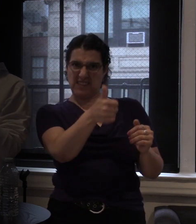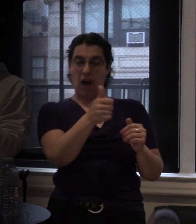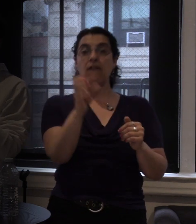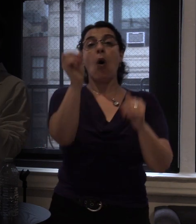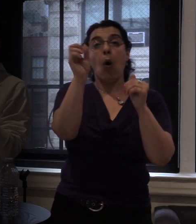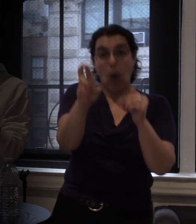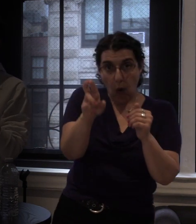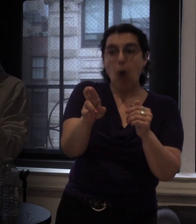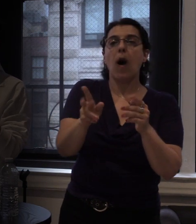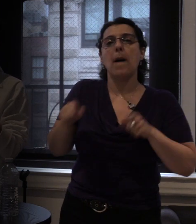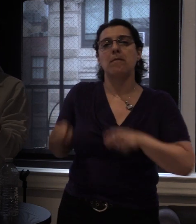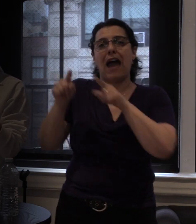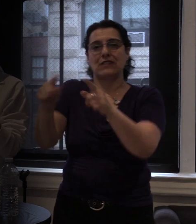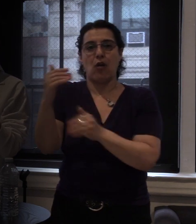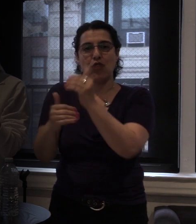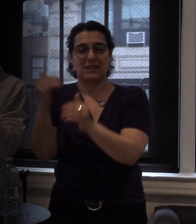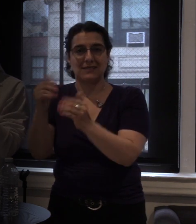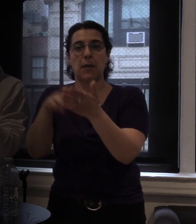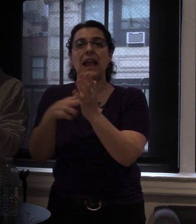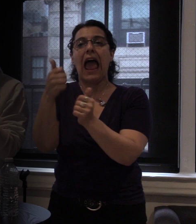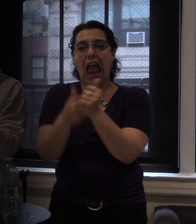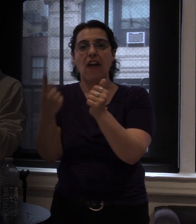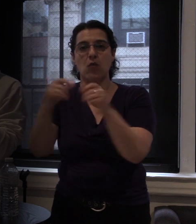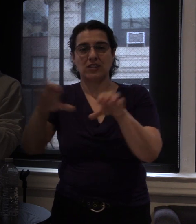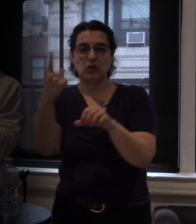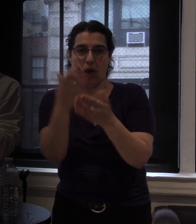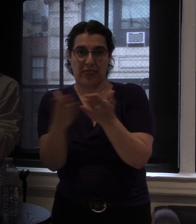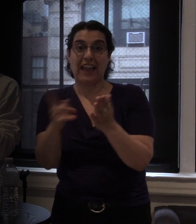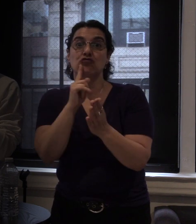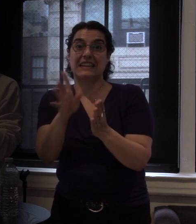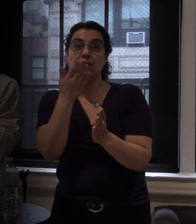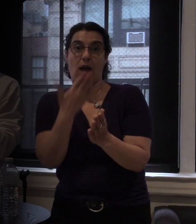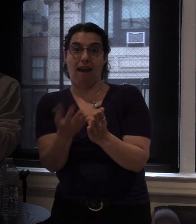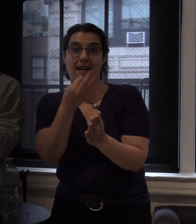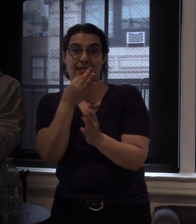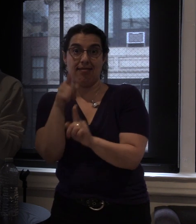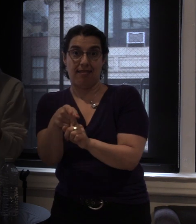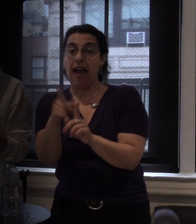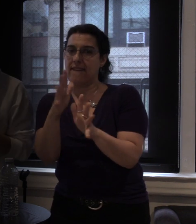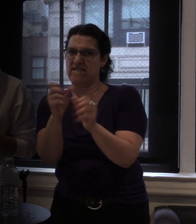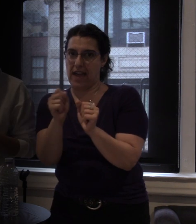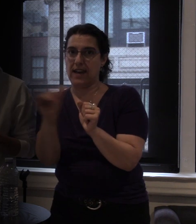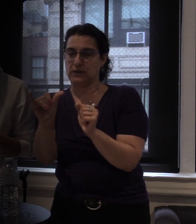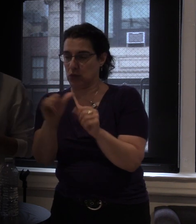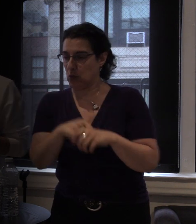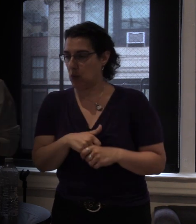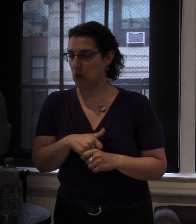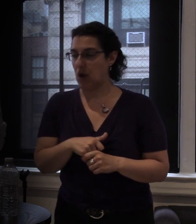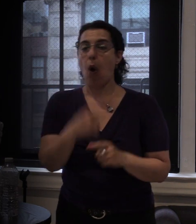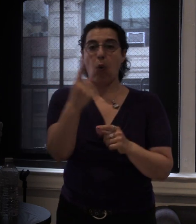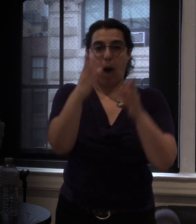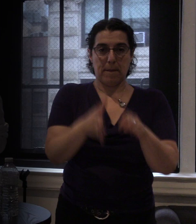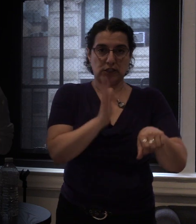Or parallel processing, where a specific task is delegated to a single unit. One of you will just chop chives, one of you